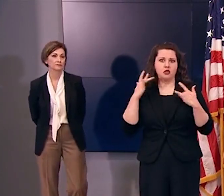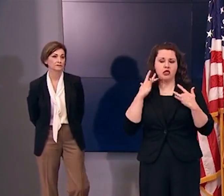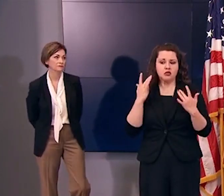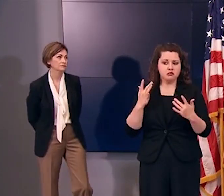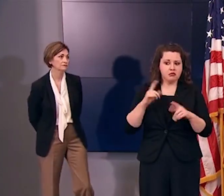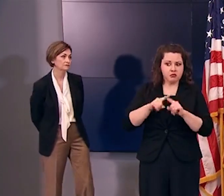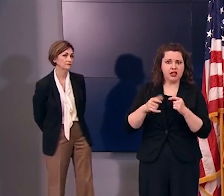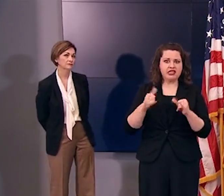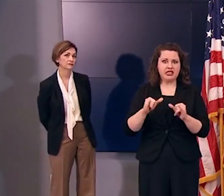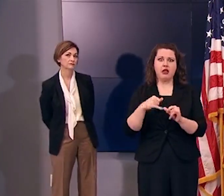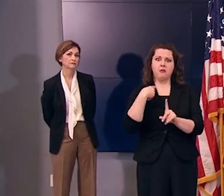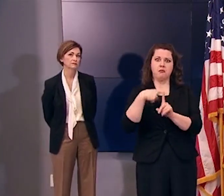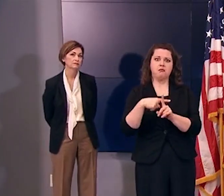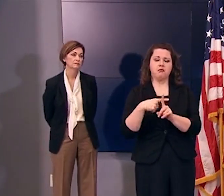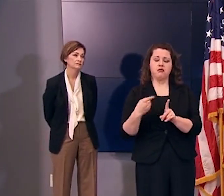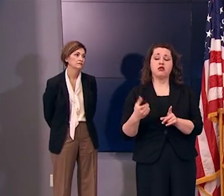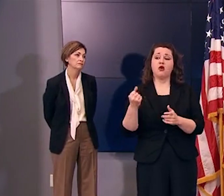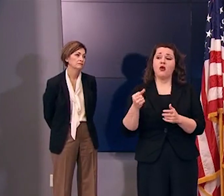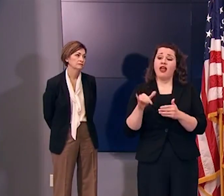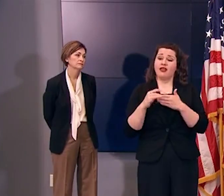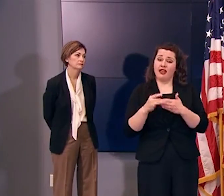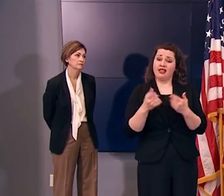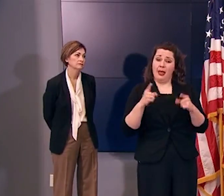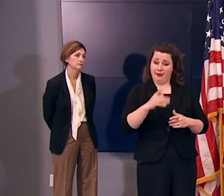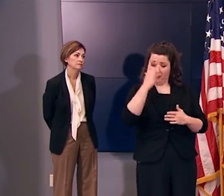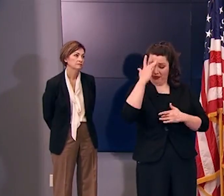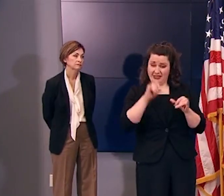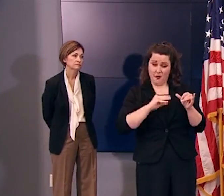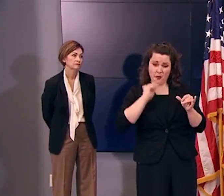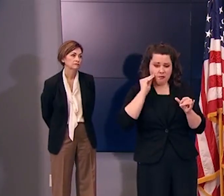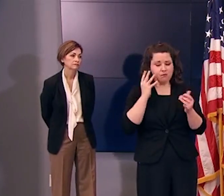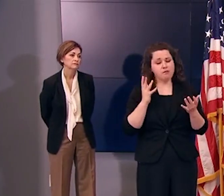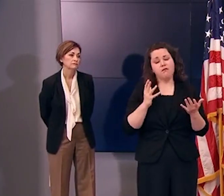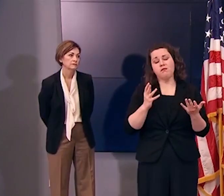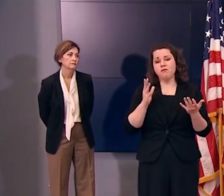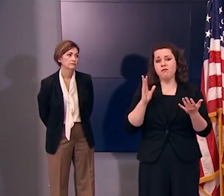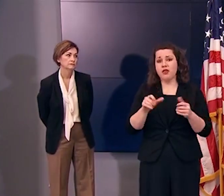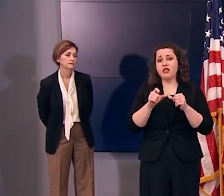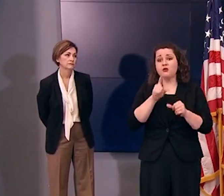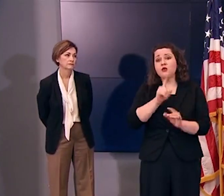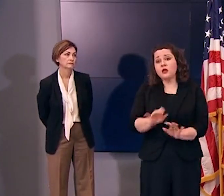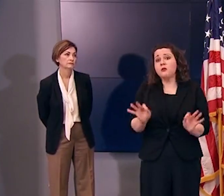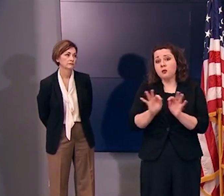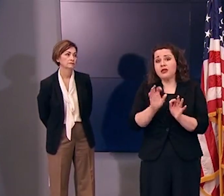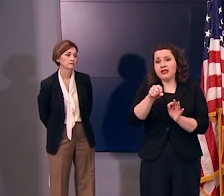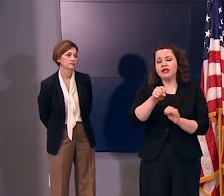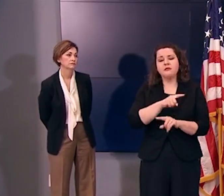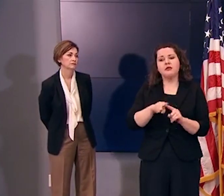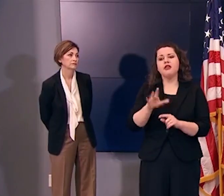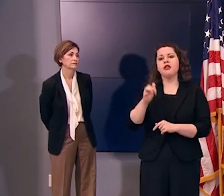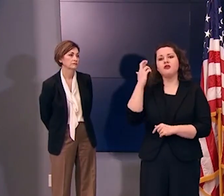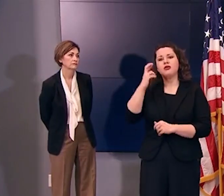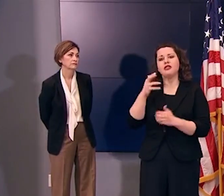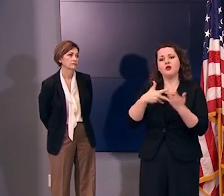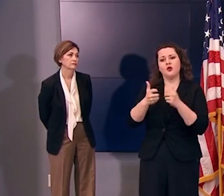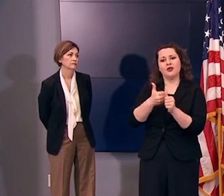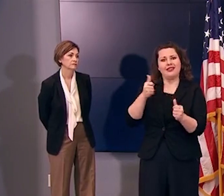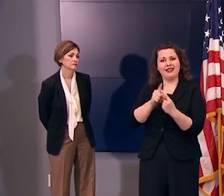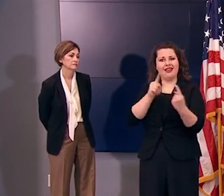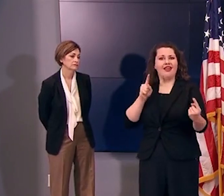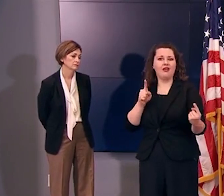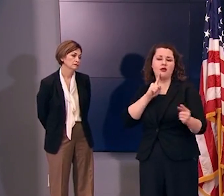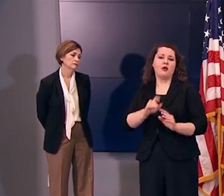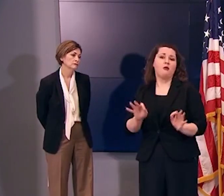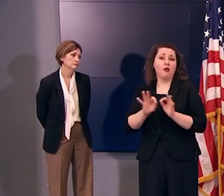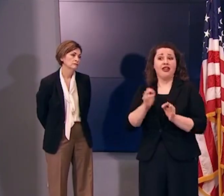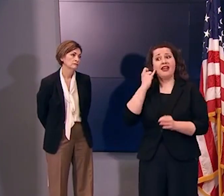about staying home when you're ill, that continues to be incredibly important, but that's why social distancing guidance, if you